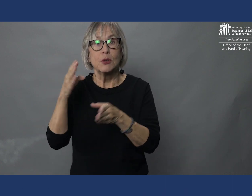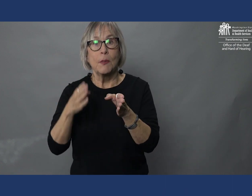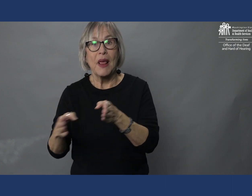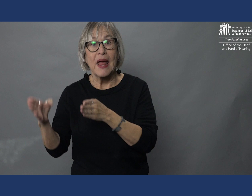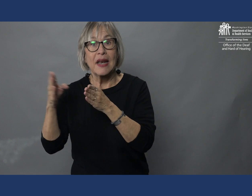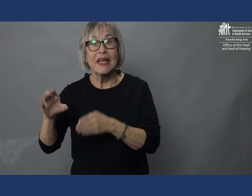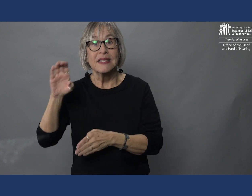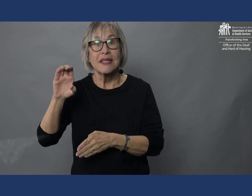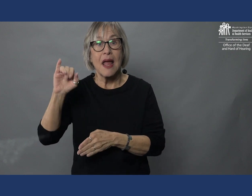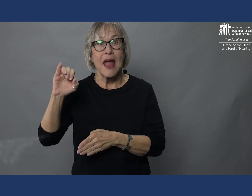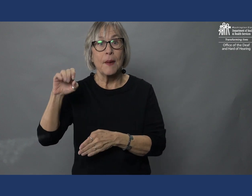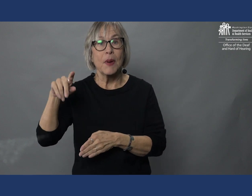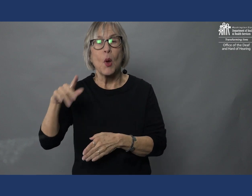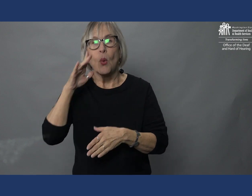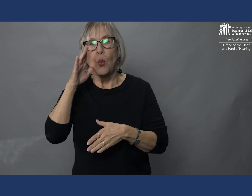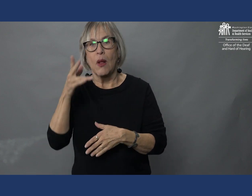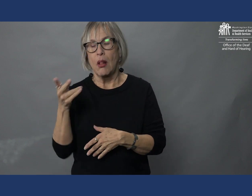Planning, CIEP.